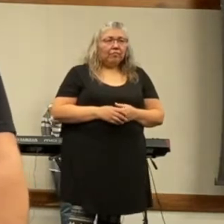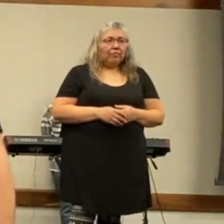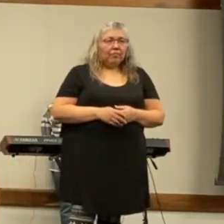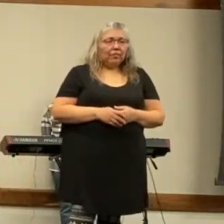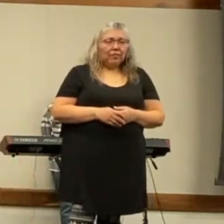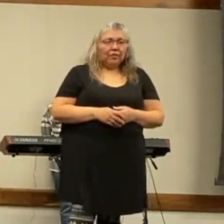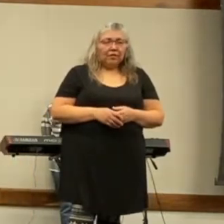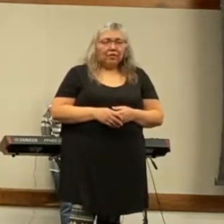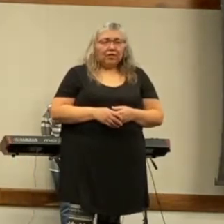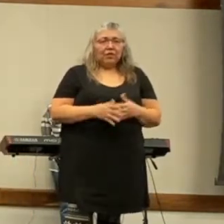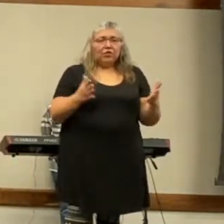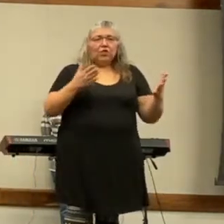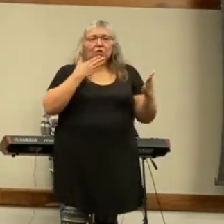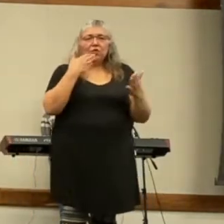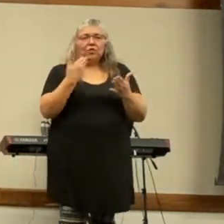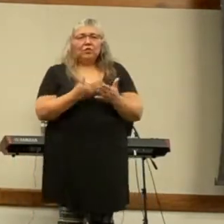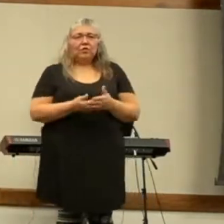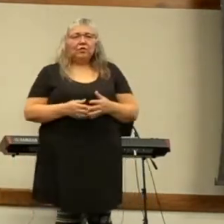So good.